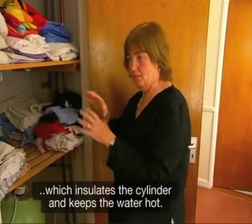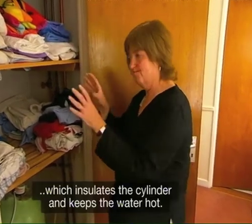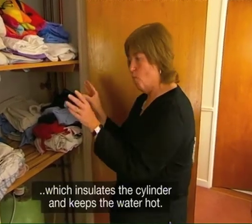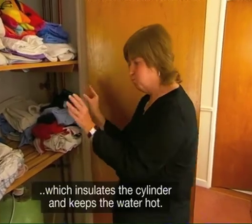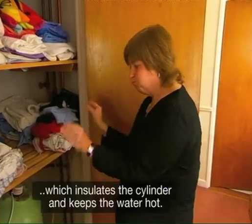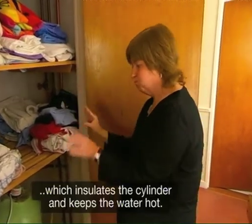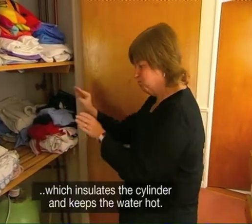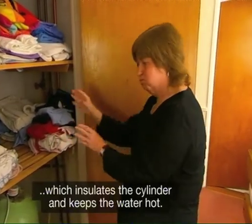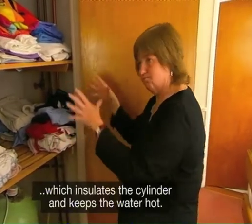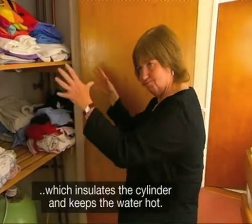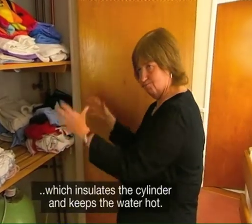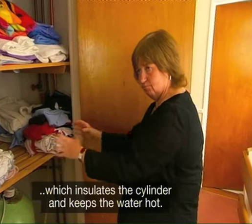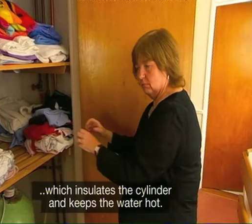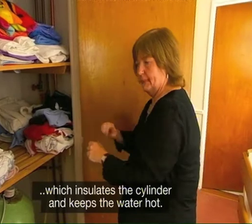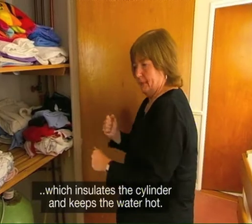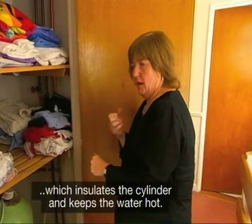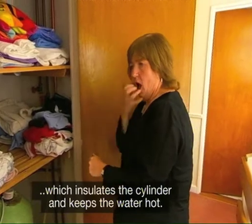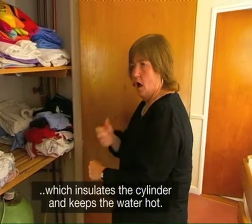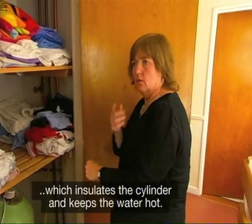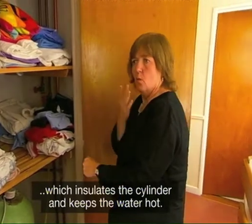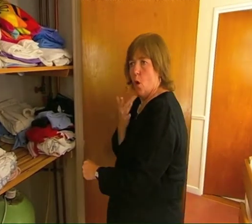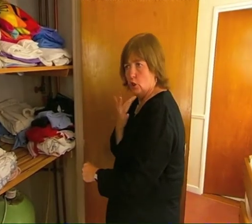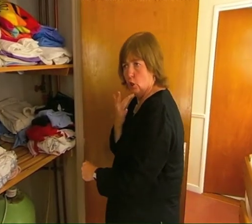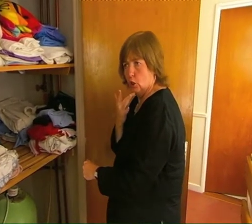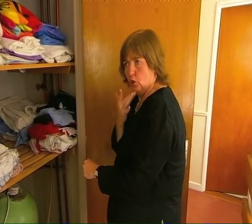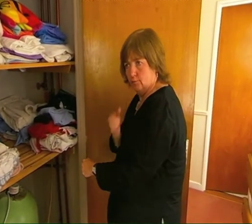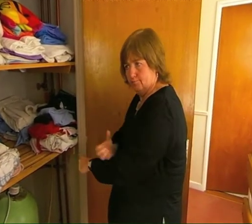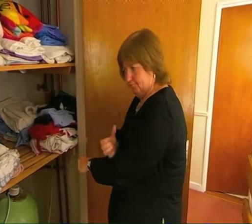which insulates the cylinder and keeps the water hot.